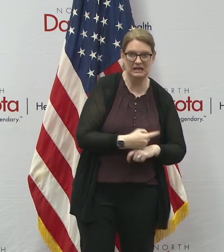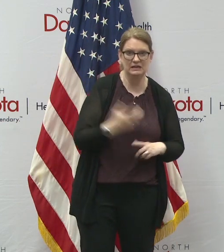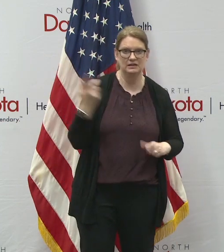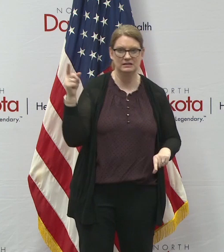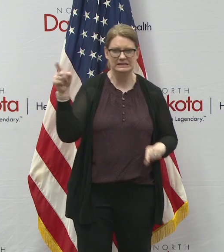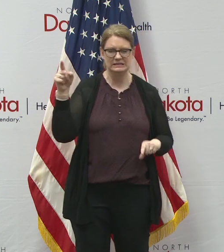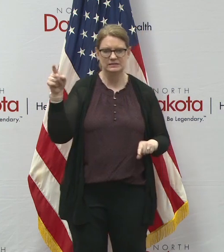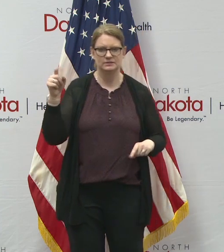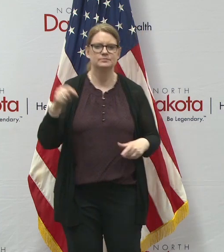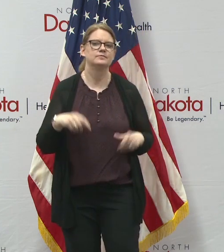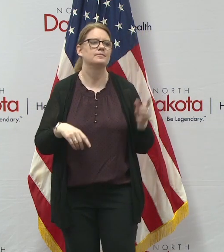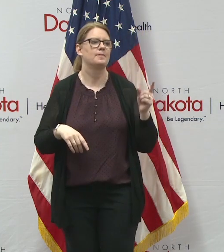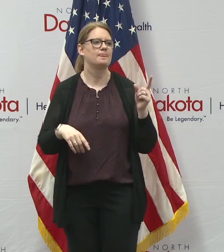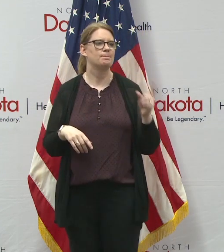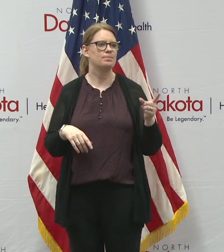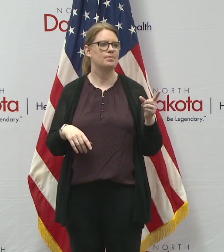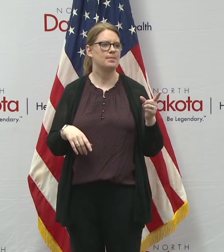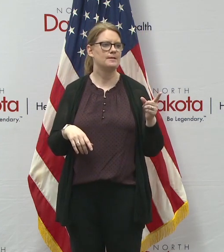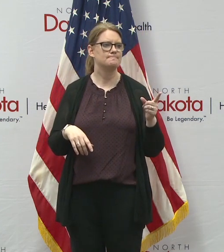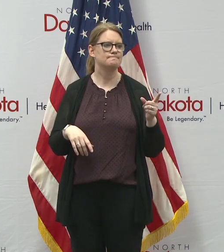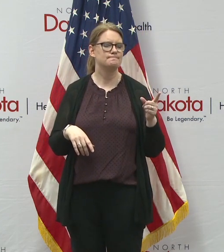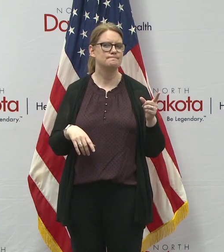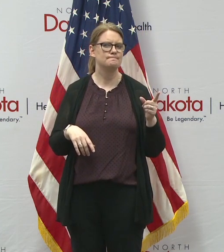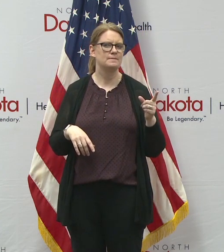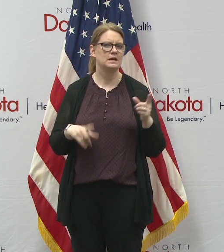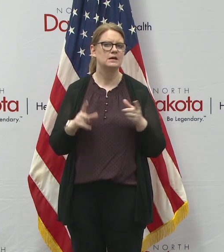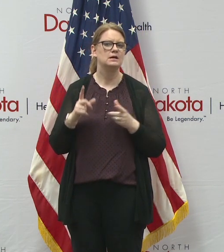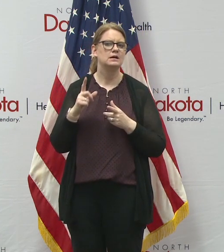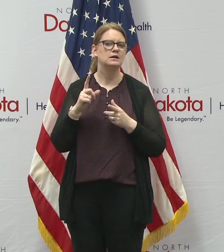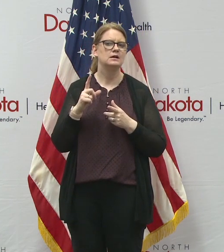Some of the numbers relate to